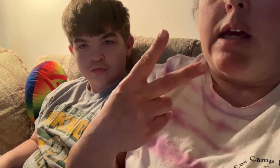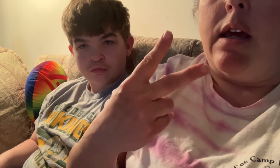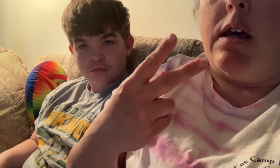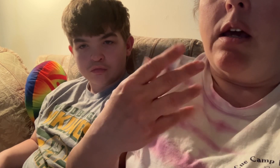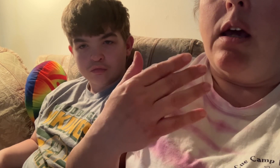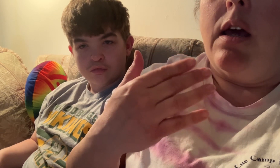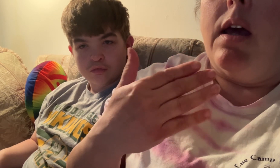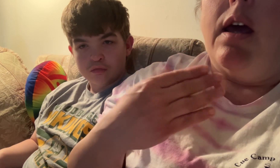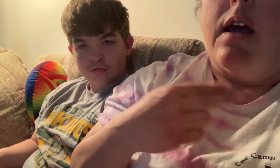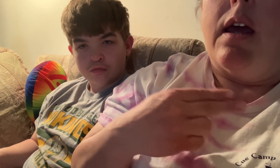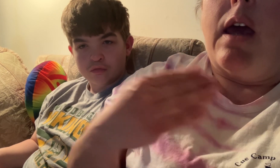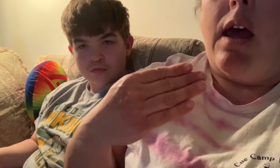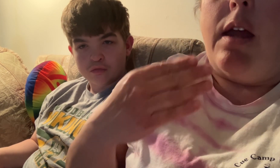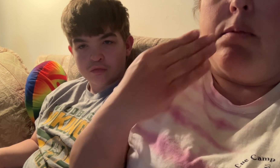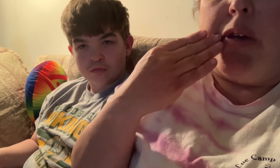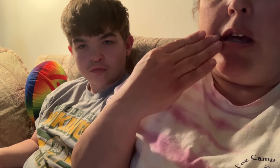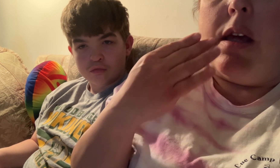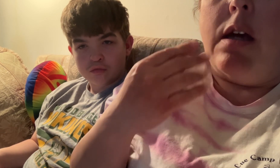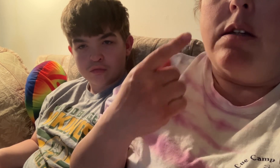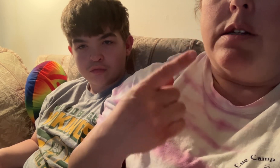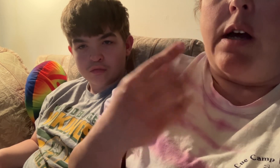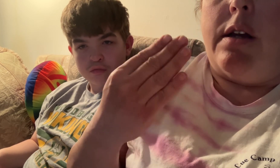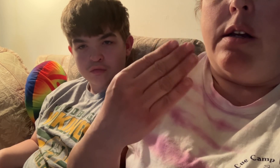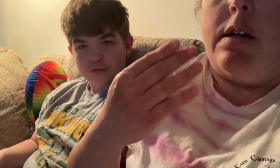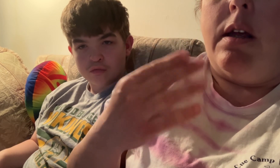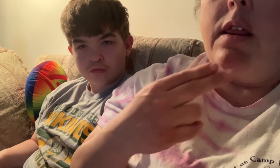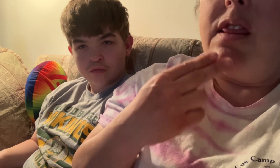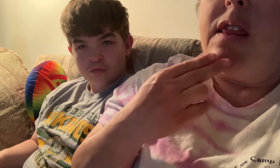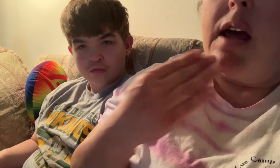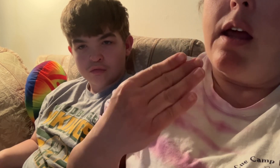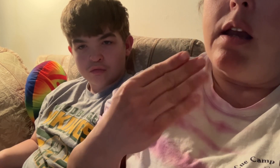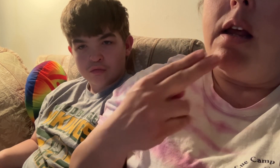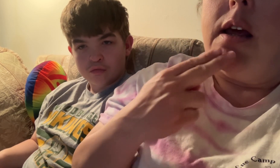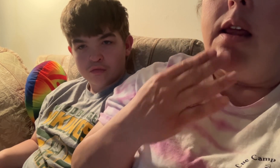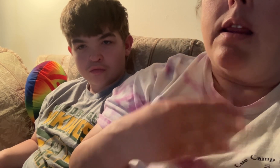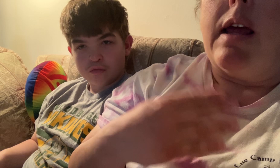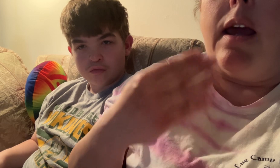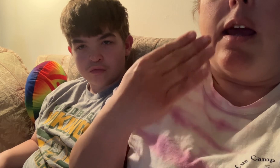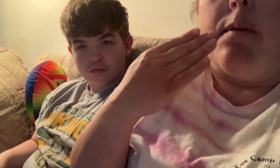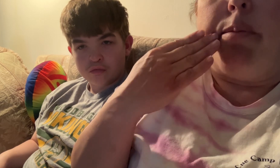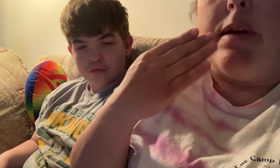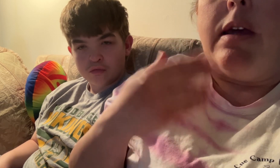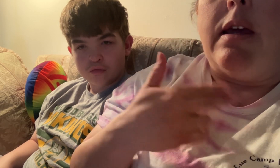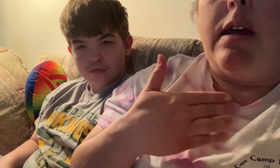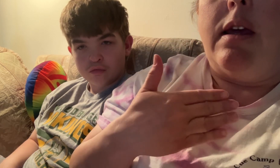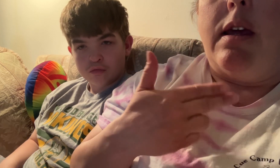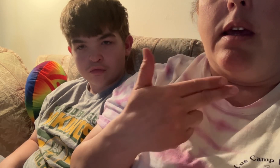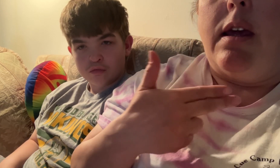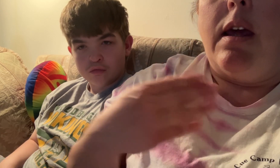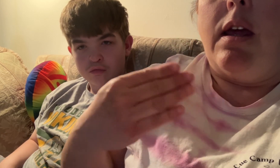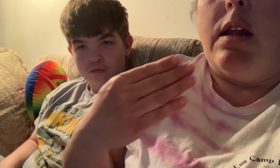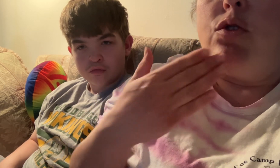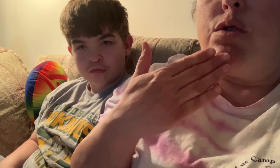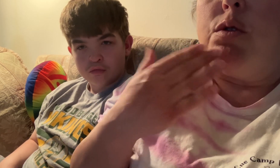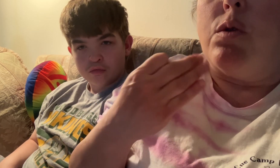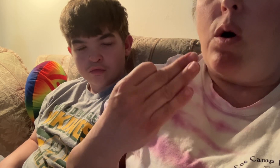thing can be done. Then they begin to